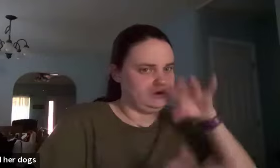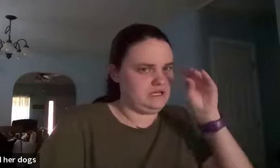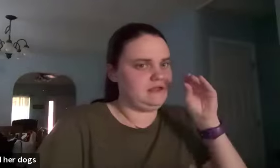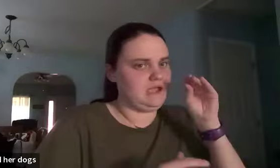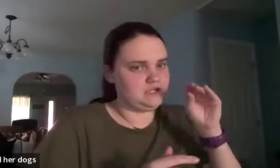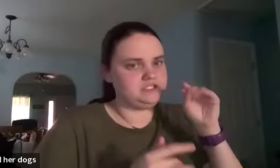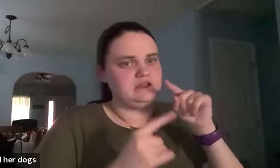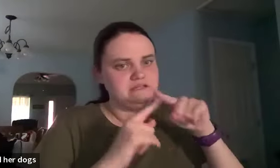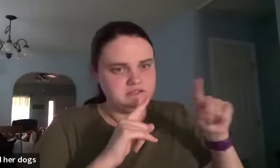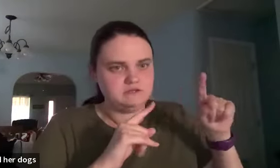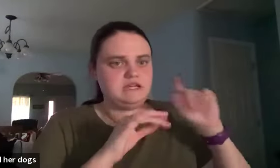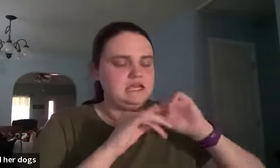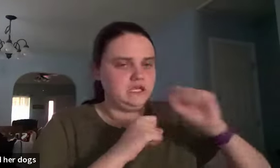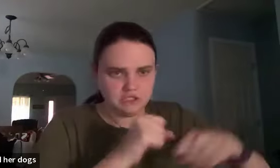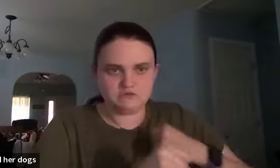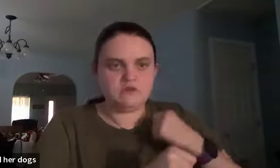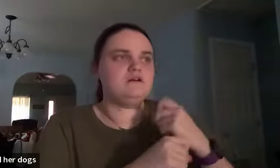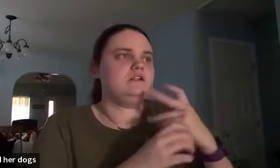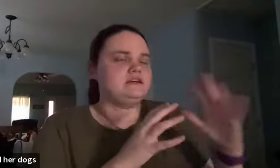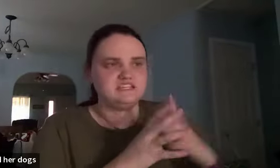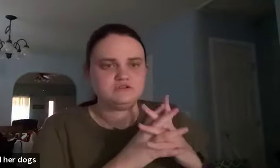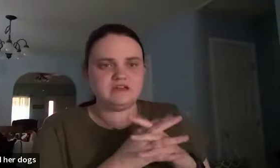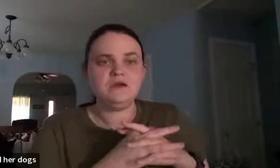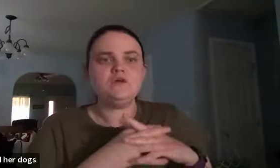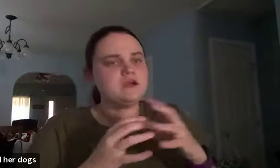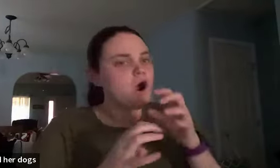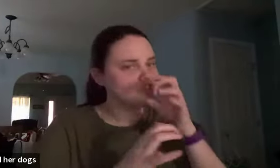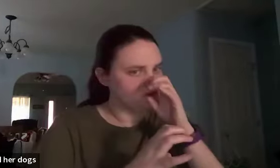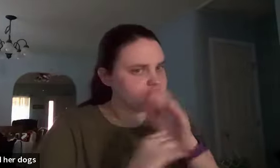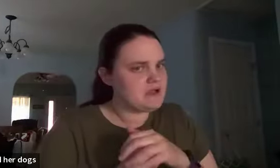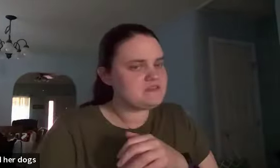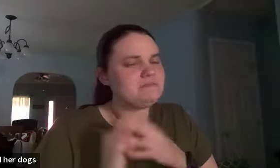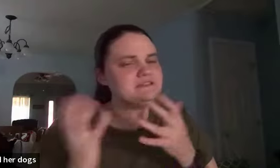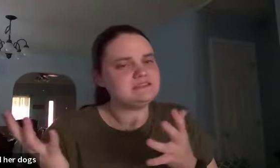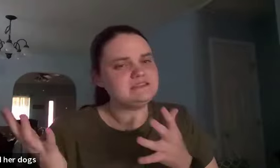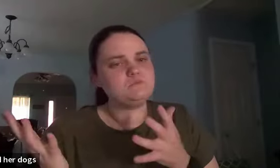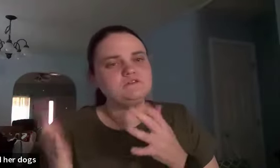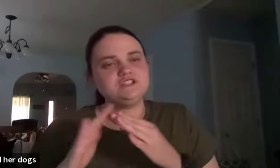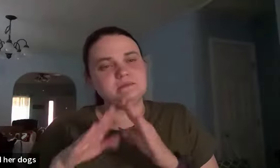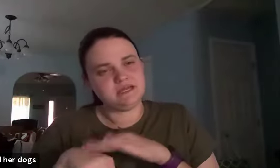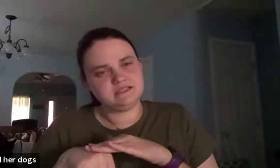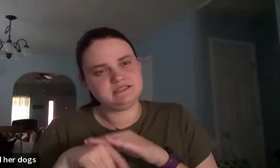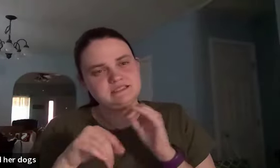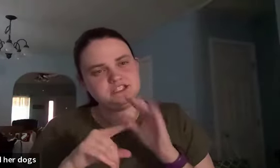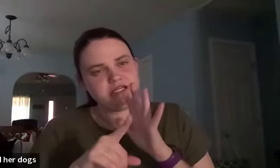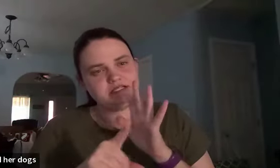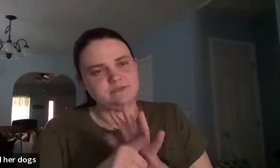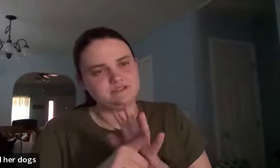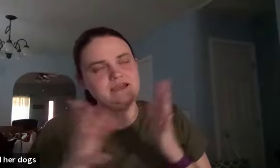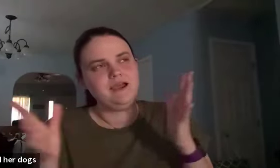learning it, like actually like taking a year-long class, that sort of thing, they are stricter about that. But since this is more of just the basics and teaching and exposing,